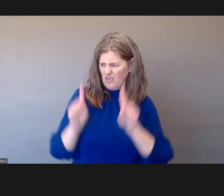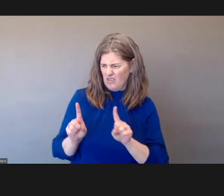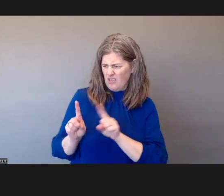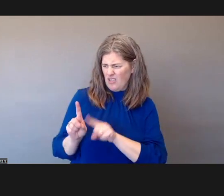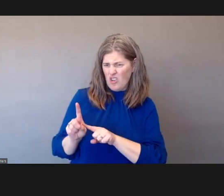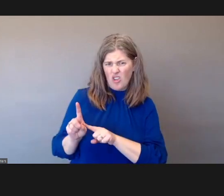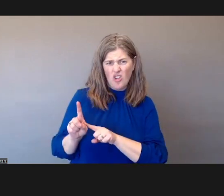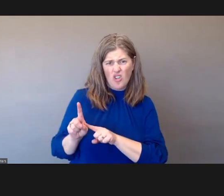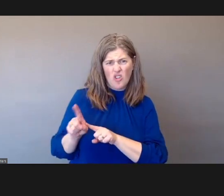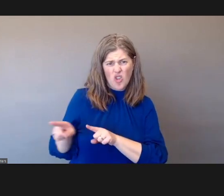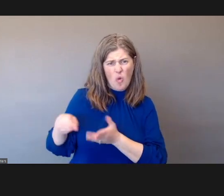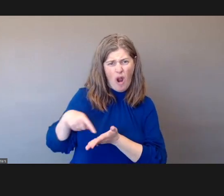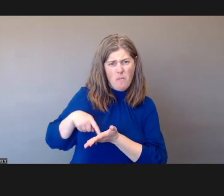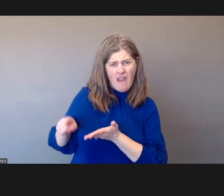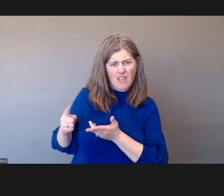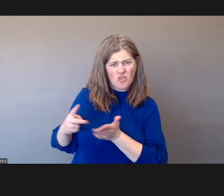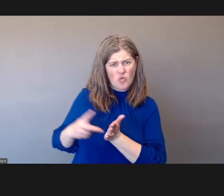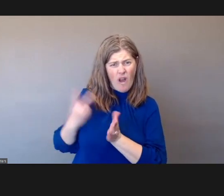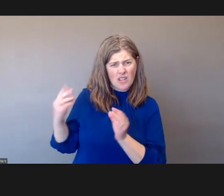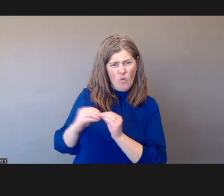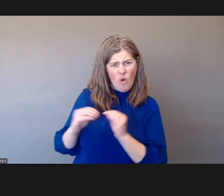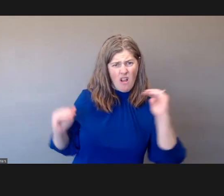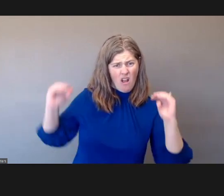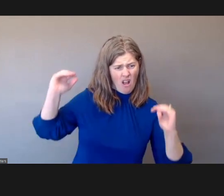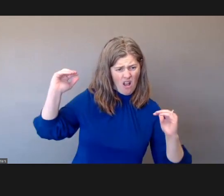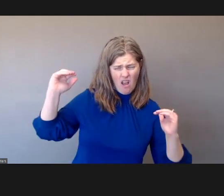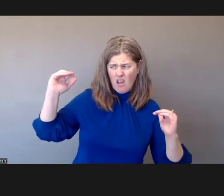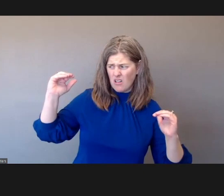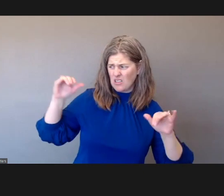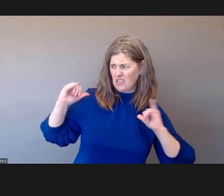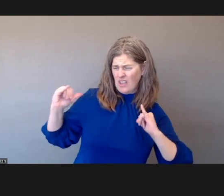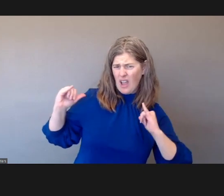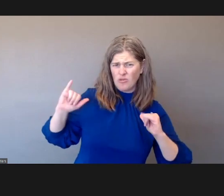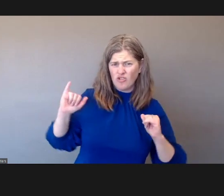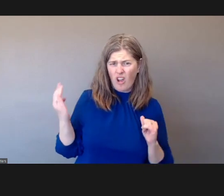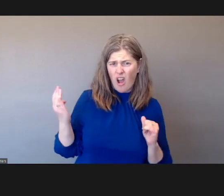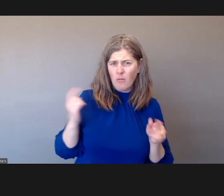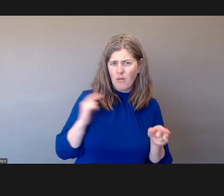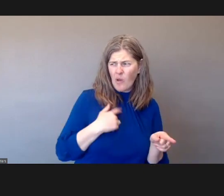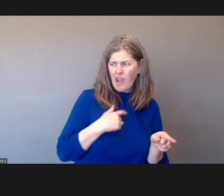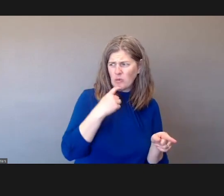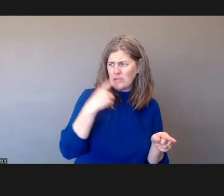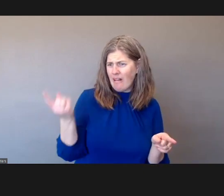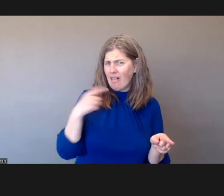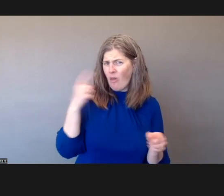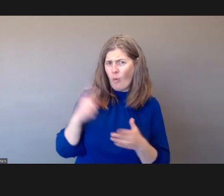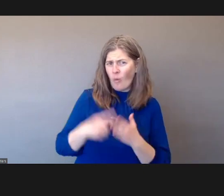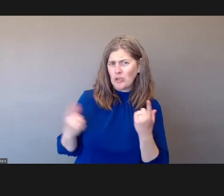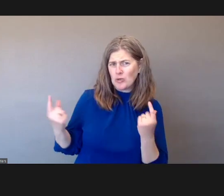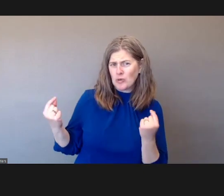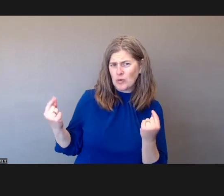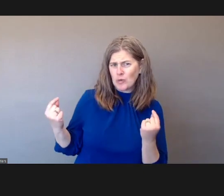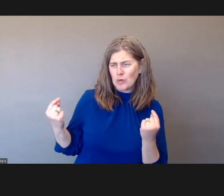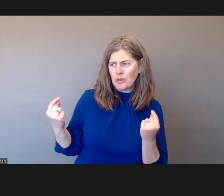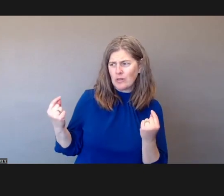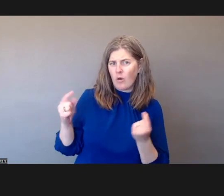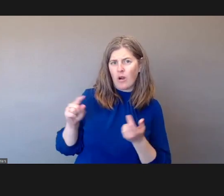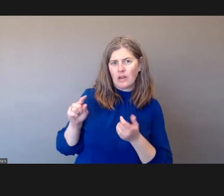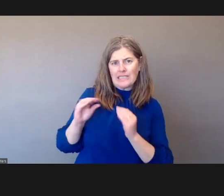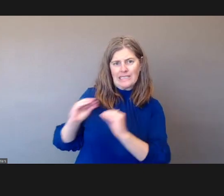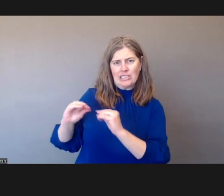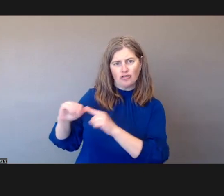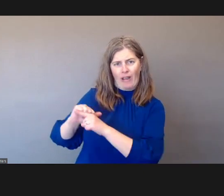paid twice as much as they are, but yet our New Mexico nurse has to tell them everything to do for weeks,